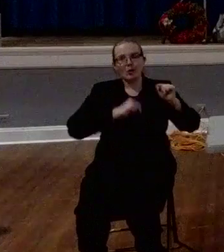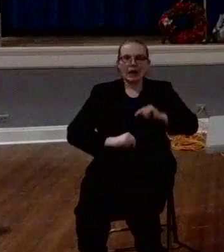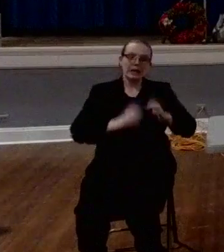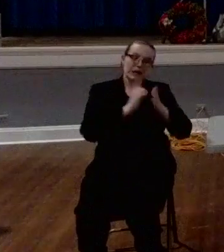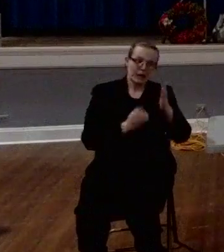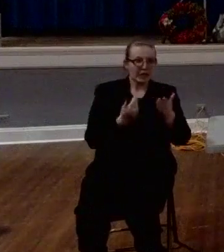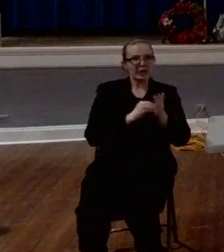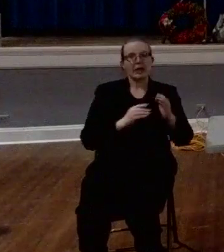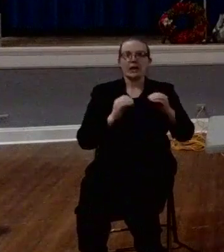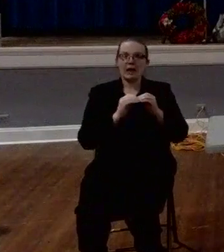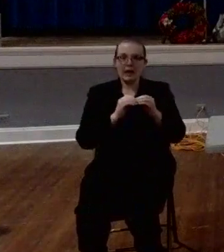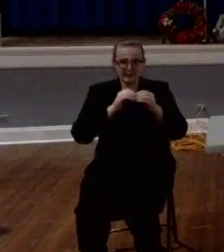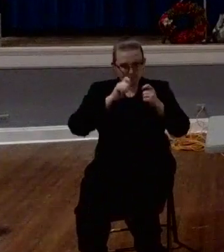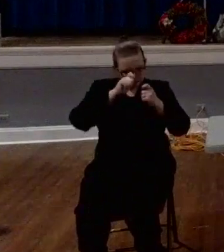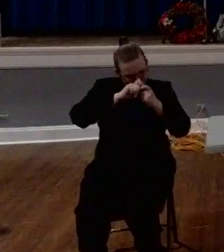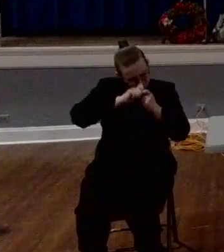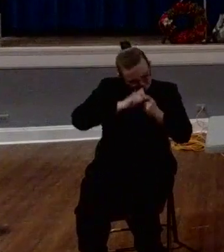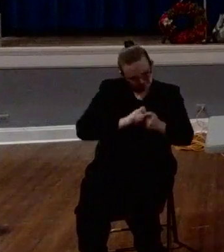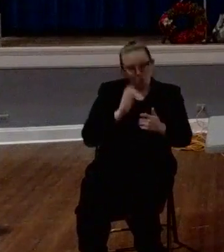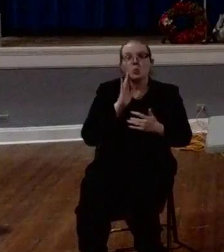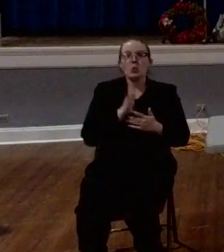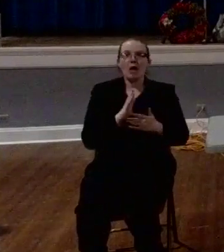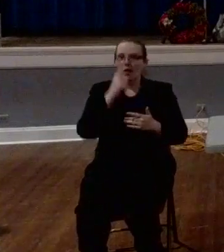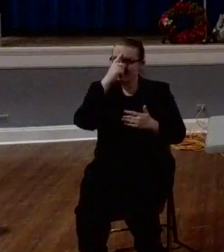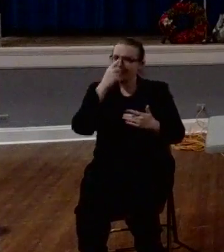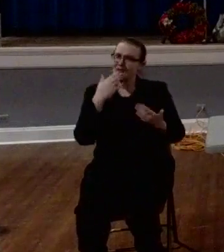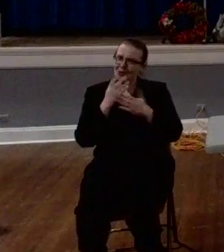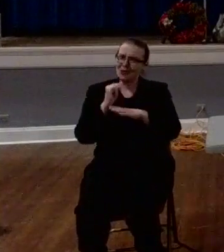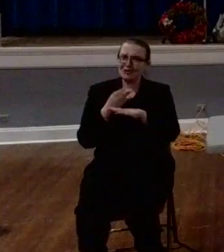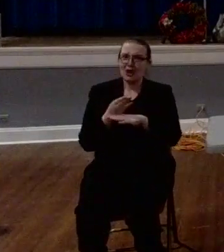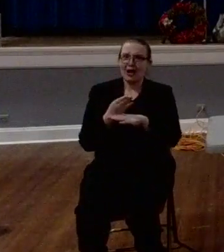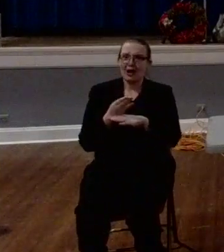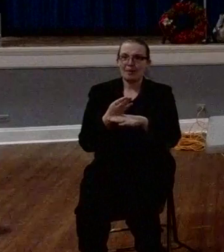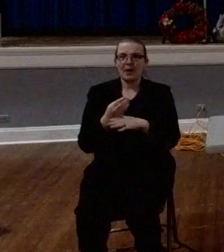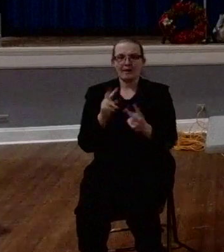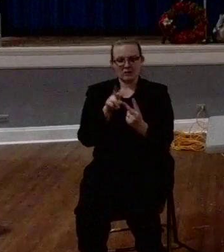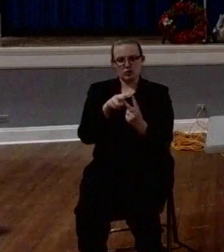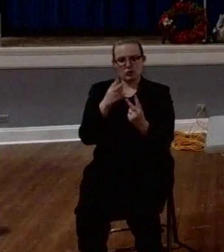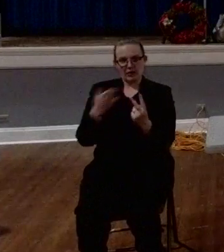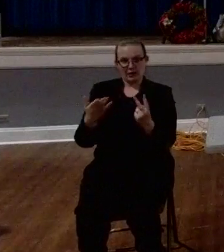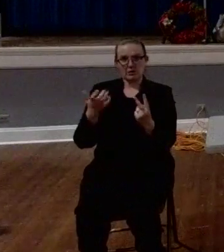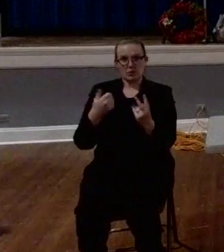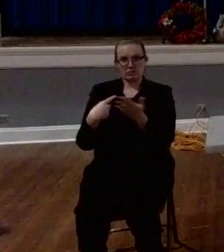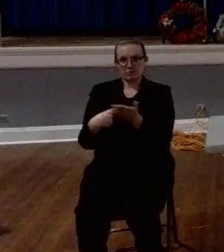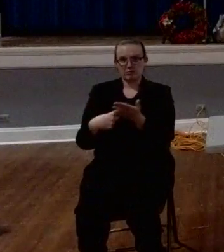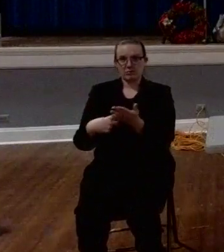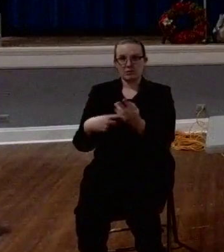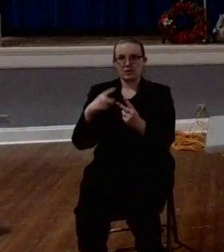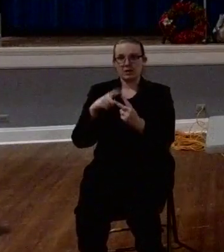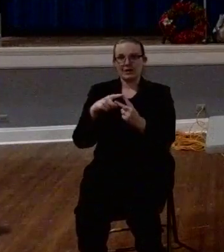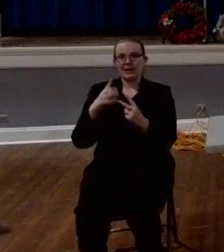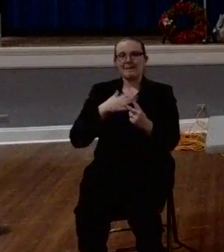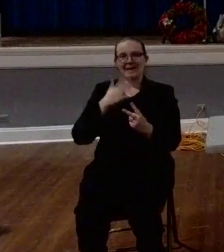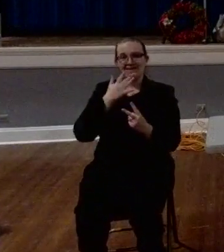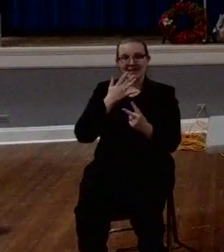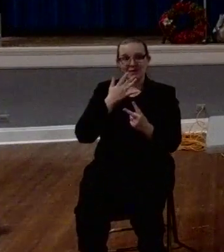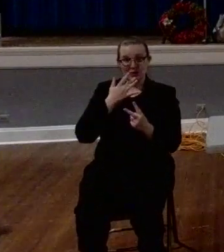really drill down on this. So I think this has done a really good job. I want to touch on two topics though. First of all, my